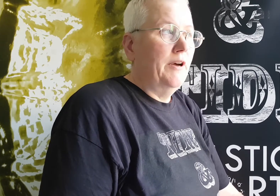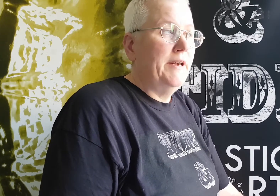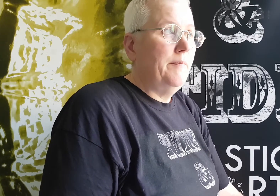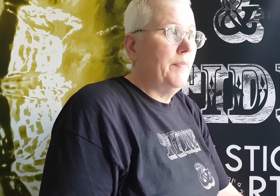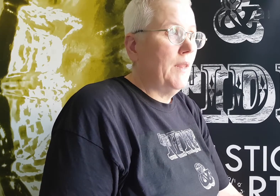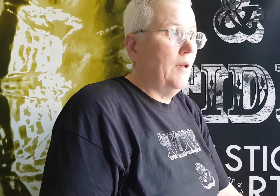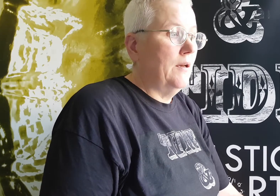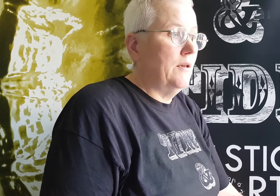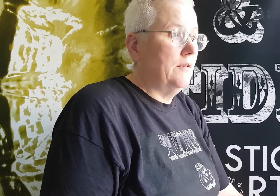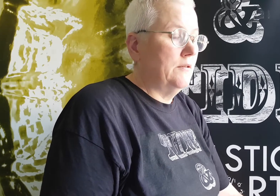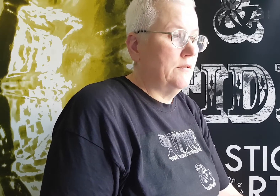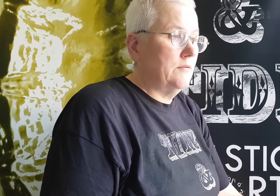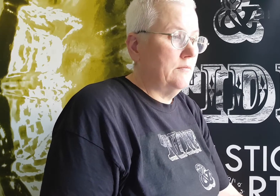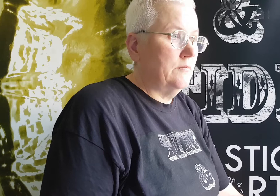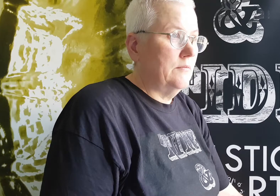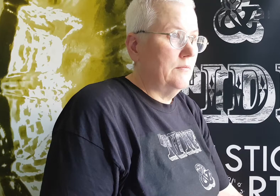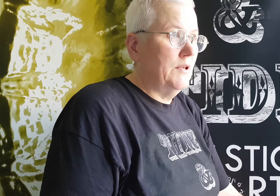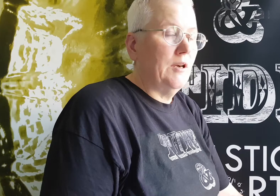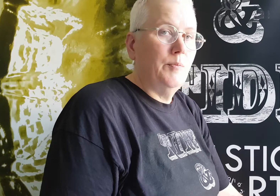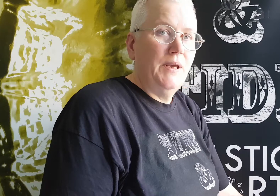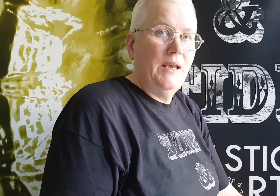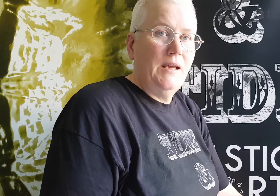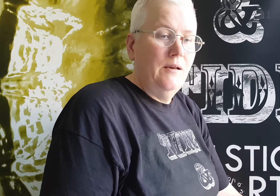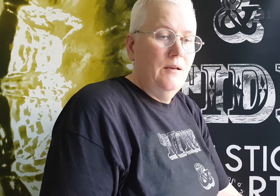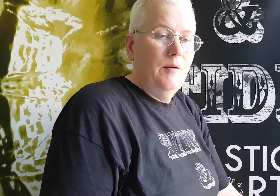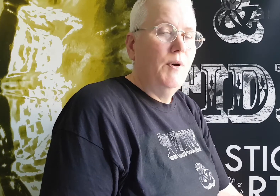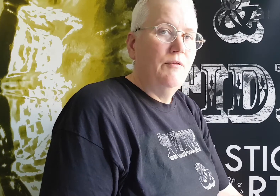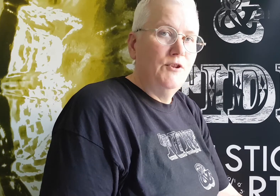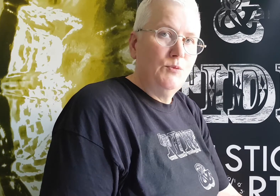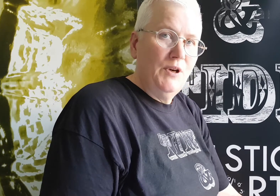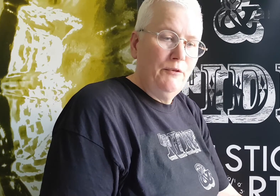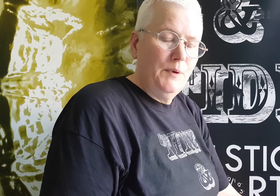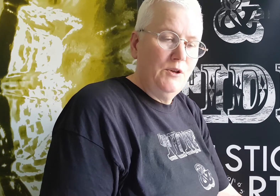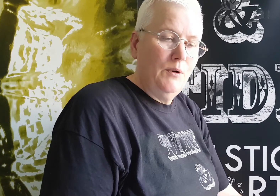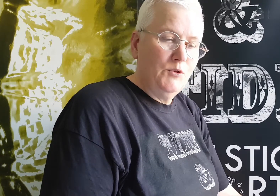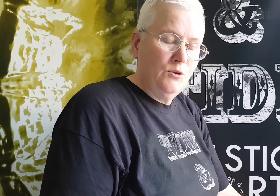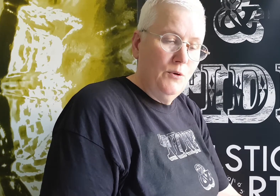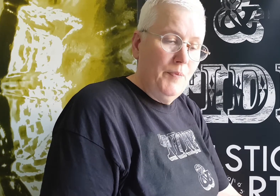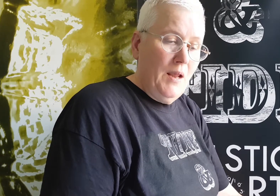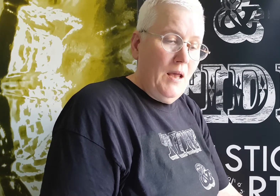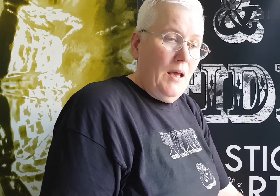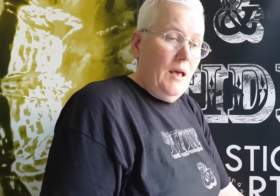online, and it'll be marvellous, whatever we do, I'm sure.